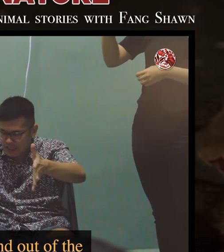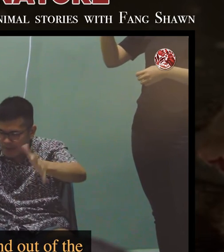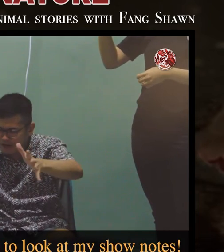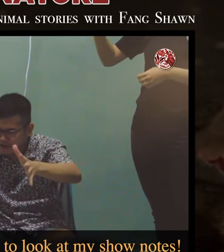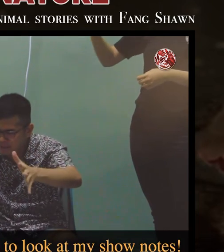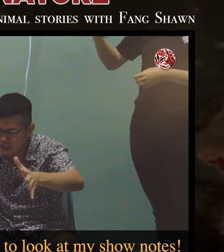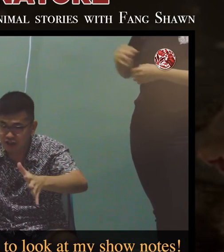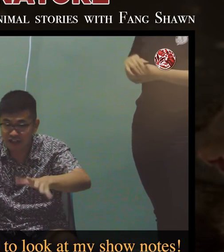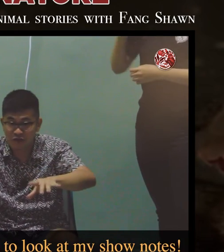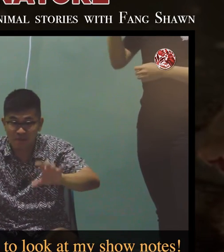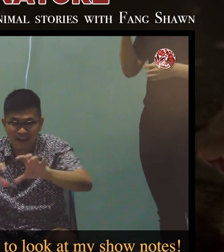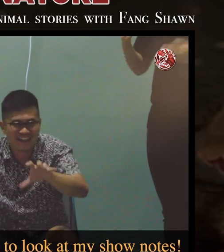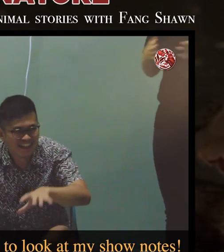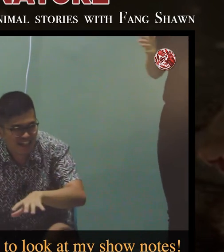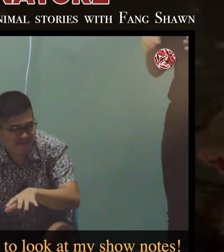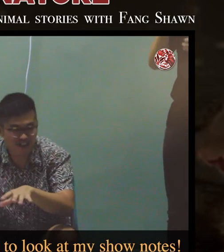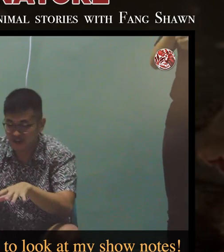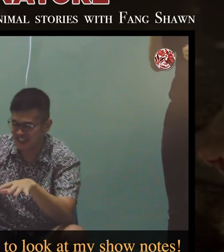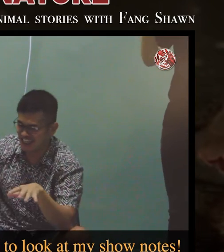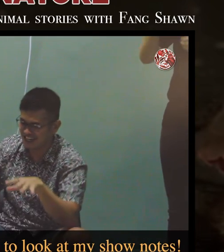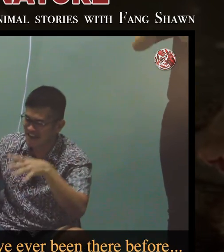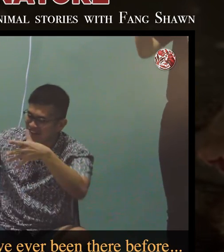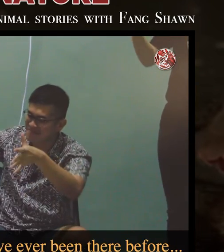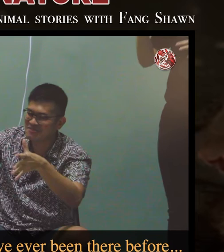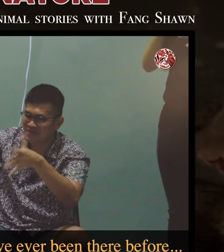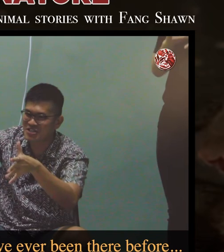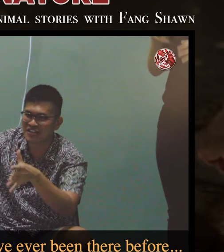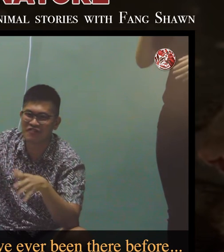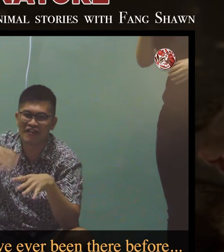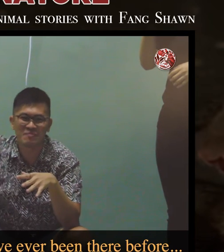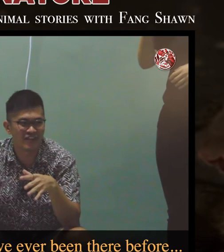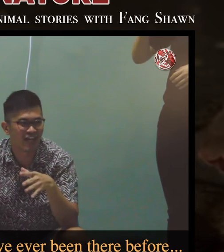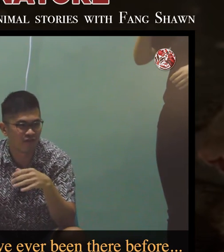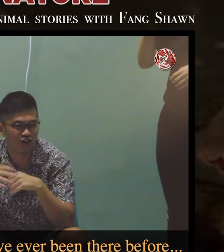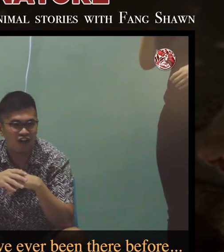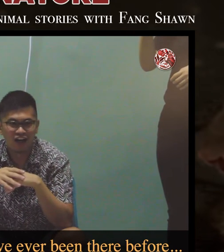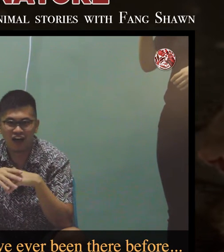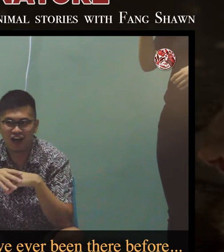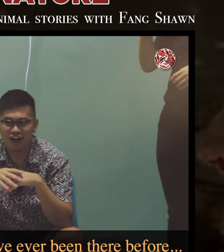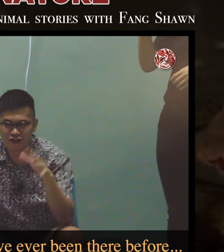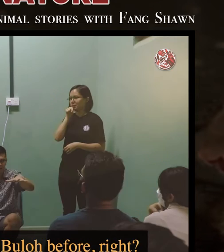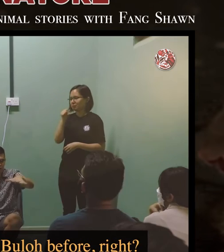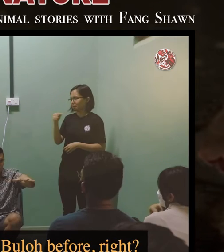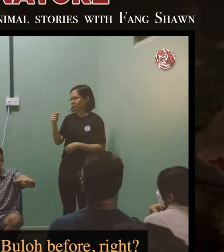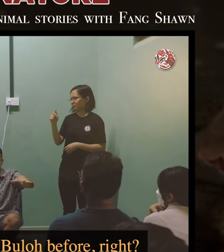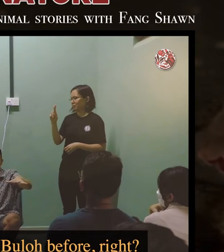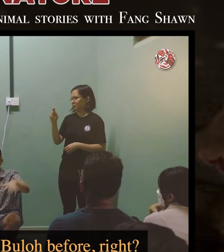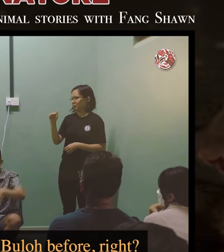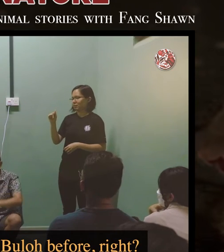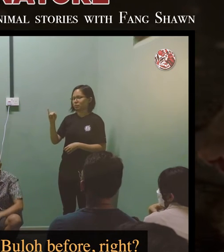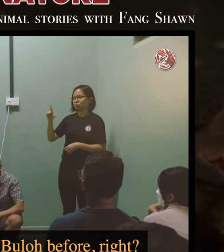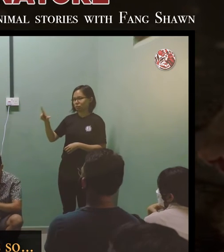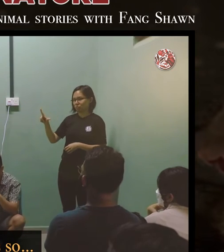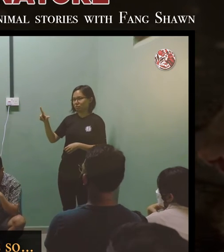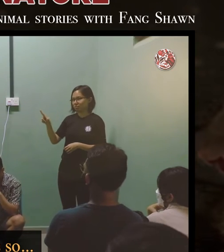of the migrating bird trail. I need to look at my show notes. Migrating bird trail, if you've ever been there before. You all got to go to Sungai Buloh before,